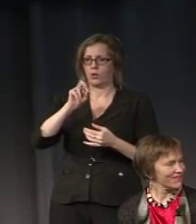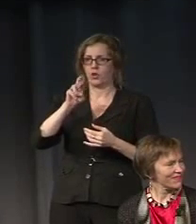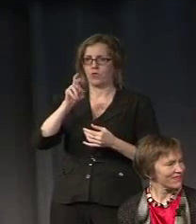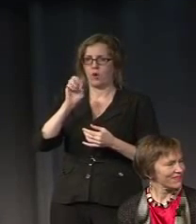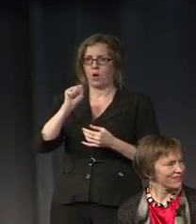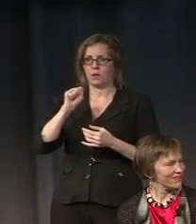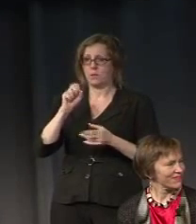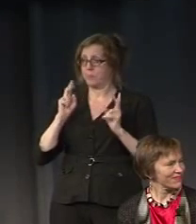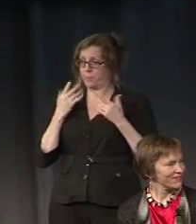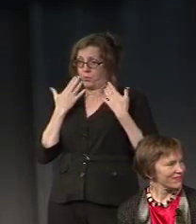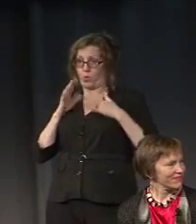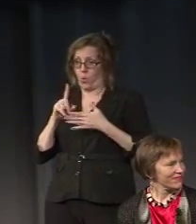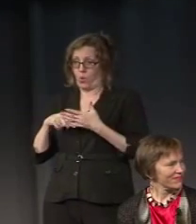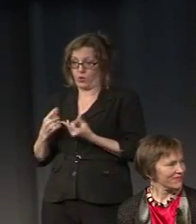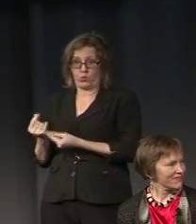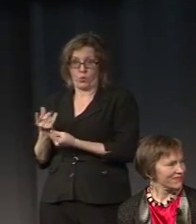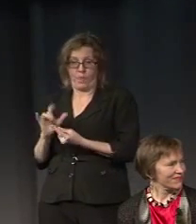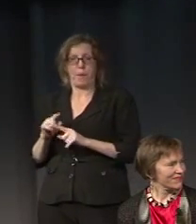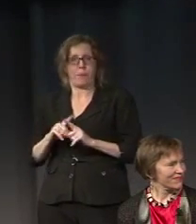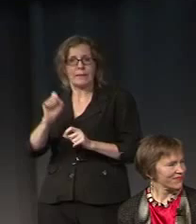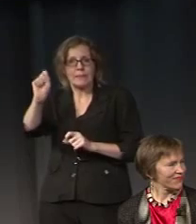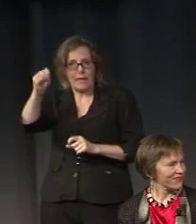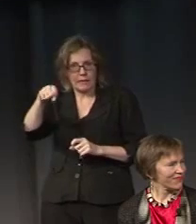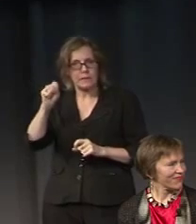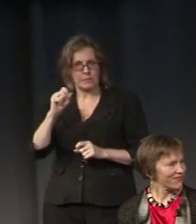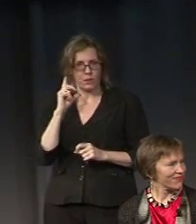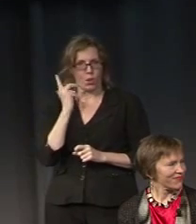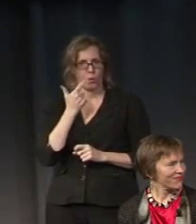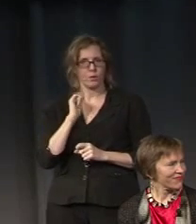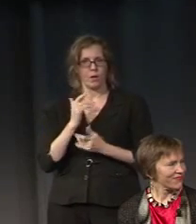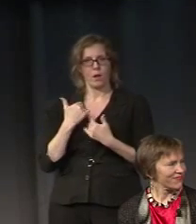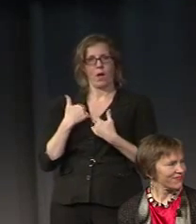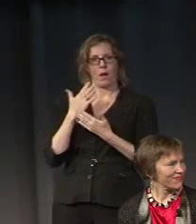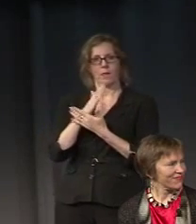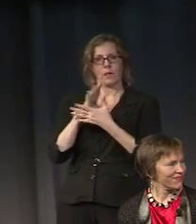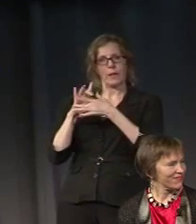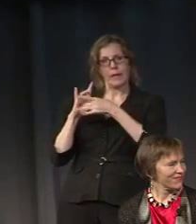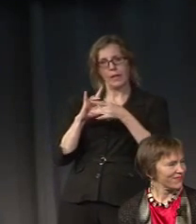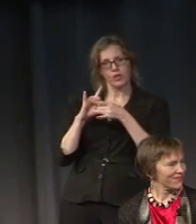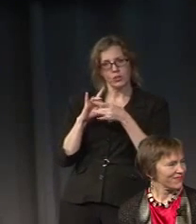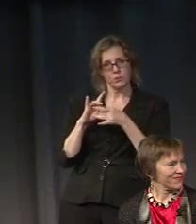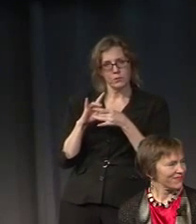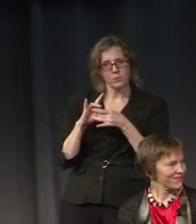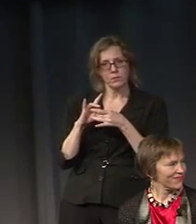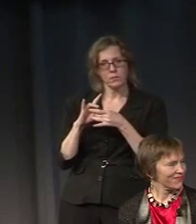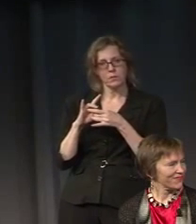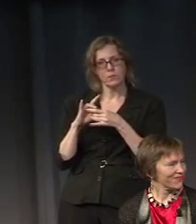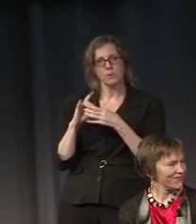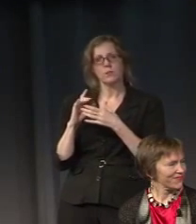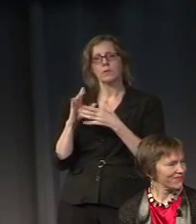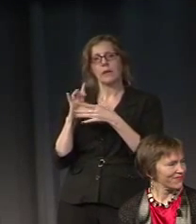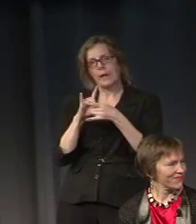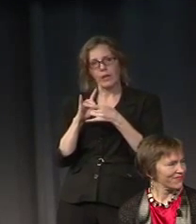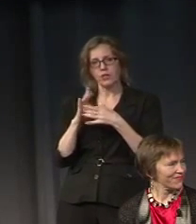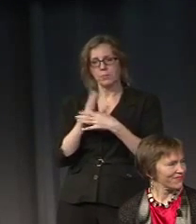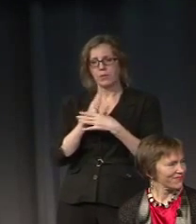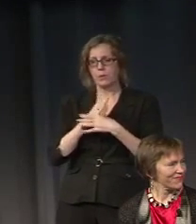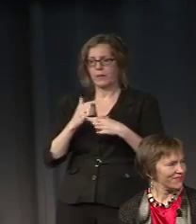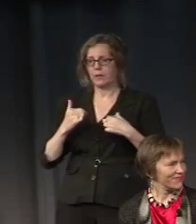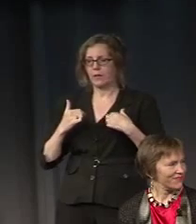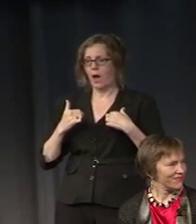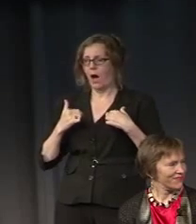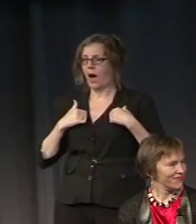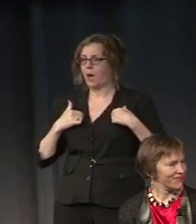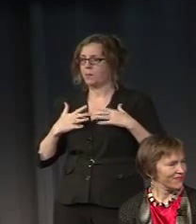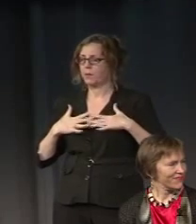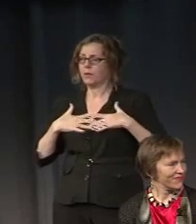that, yes, the answer does seem to be that there is some connection between the experience that you have of being viscerally